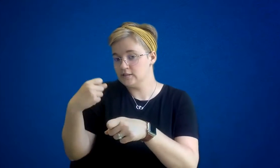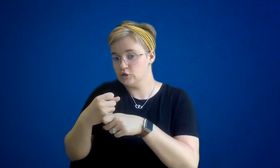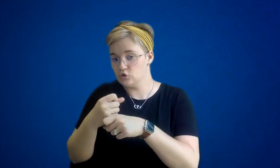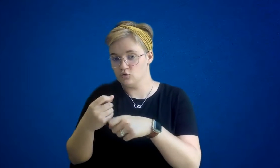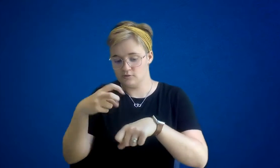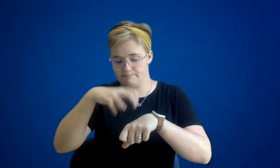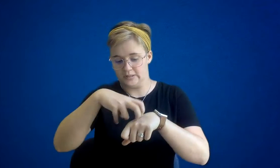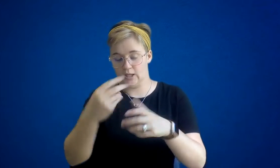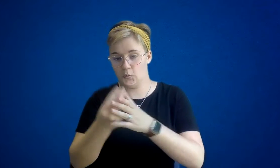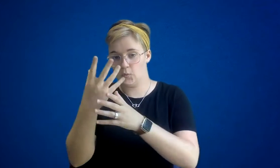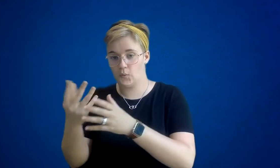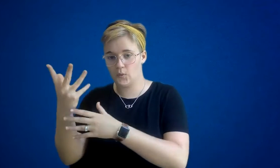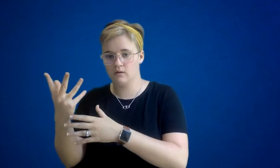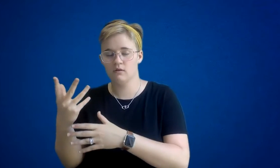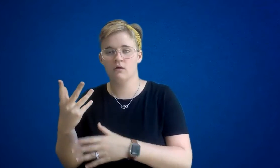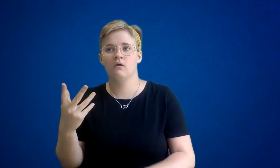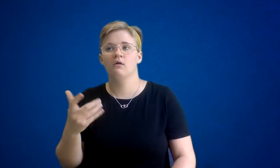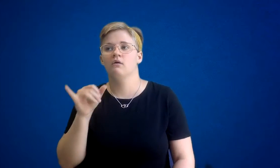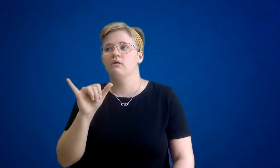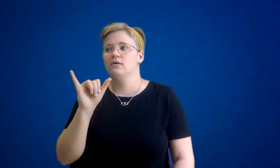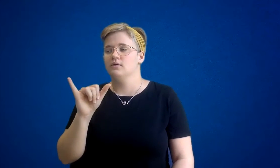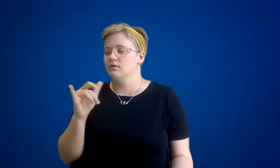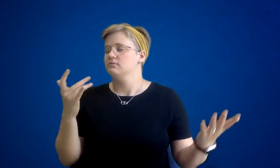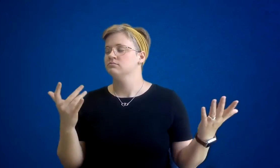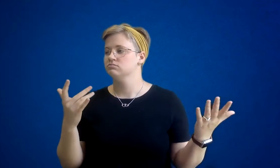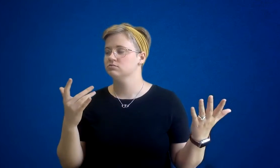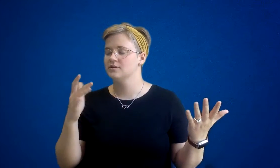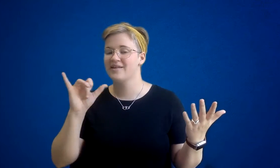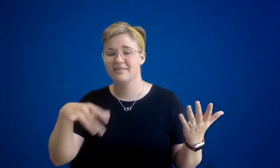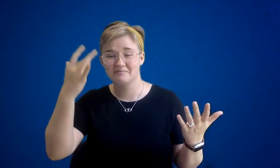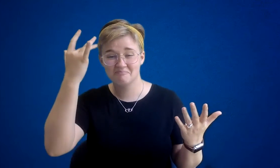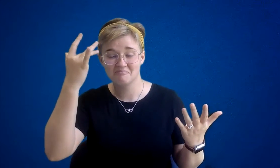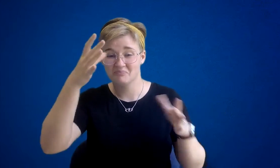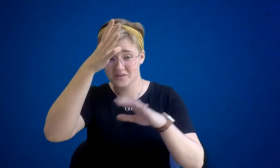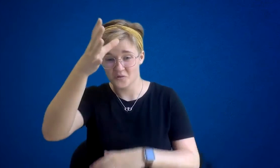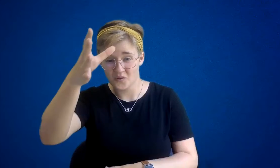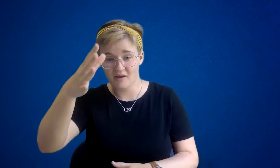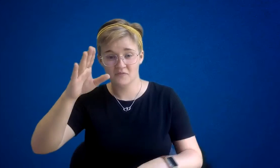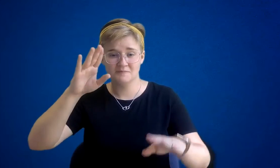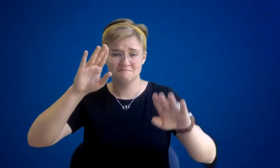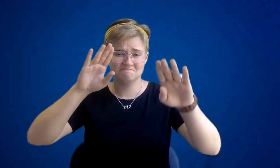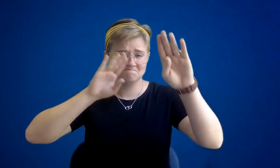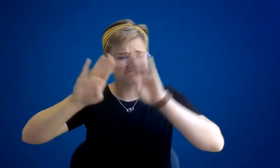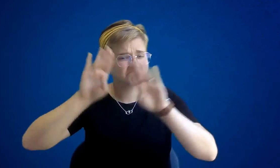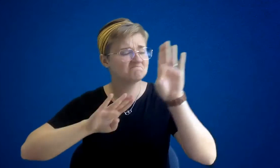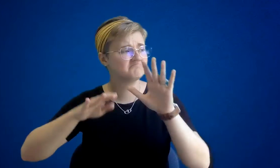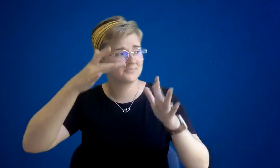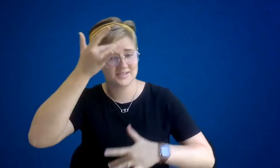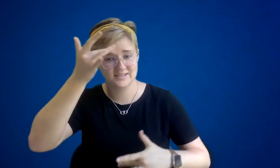No wonder he had gotten sick. Little Willie had to think of something, and quick. It was